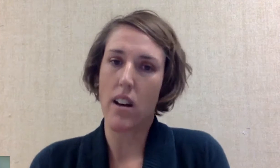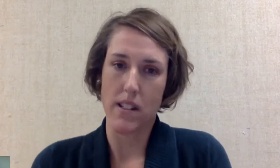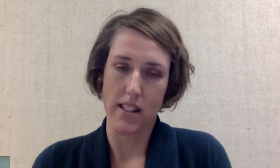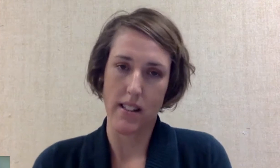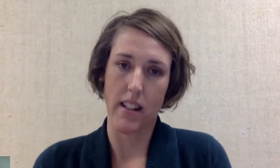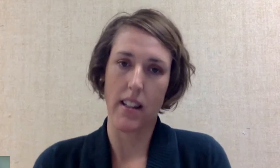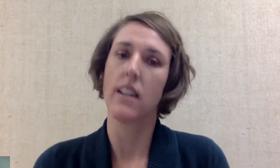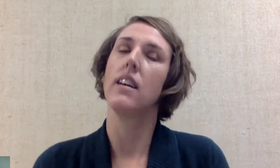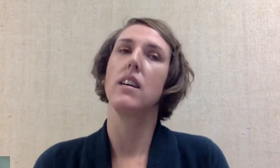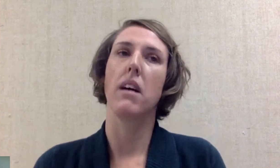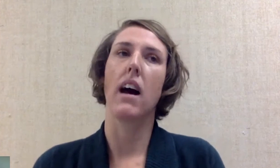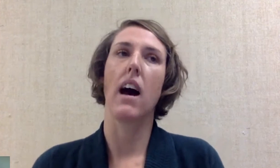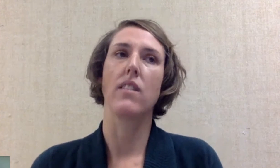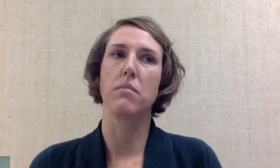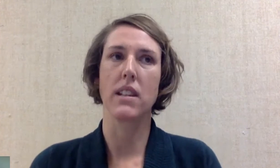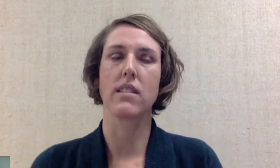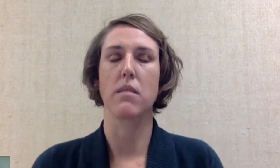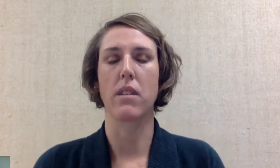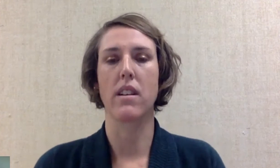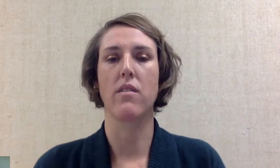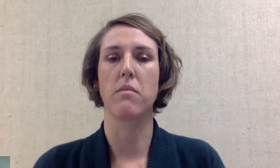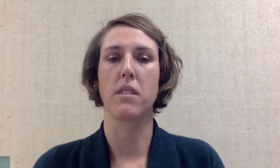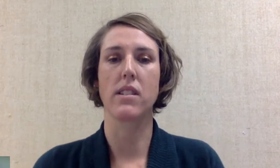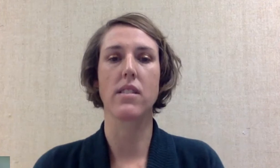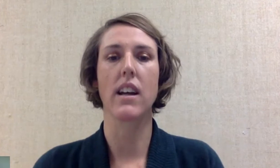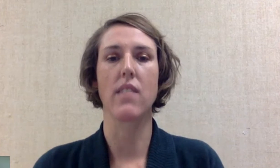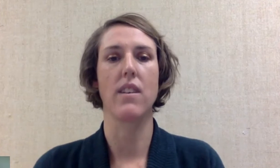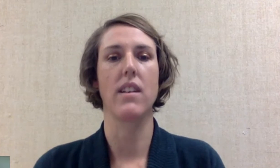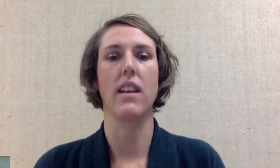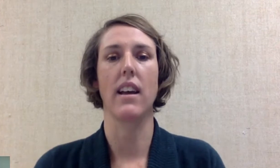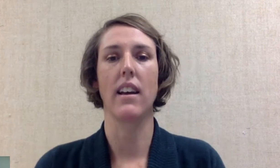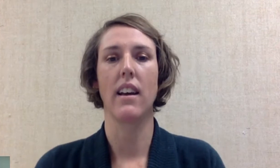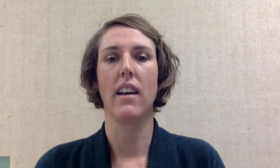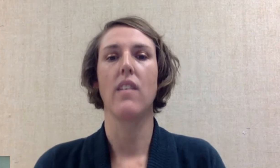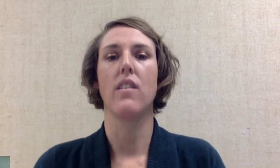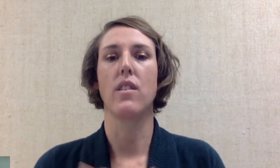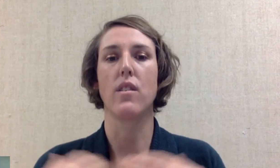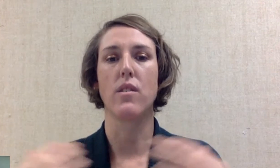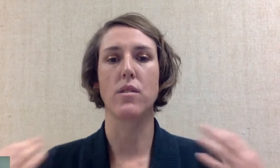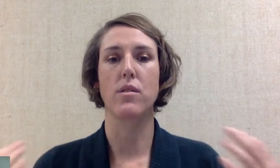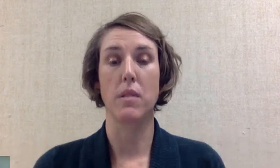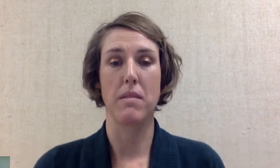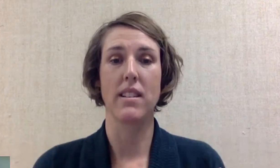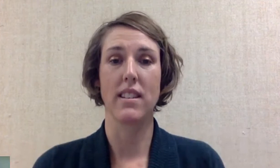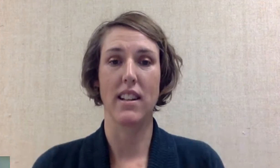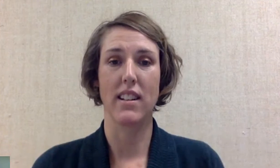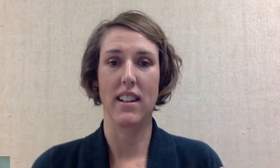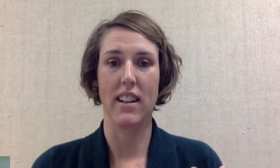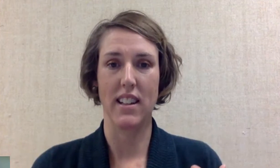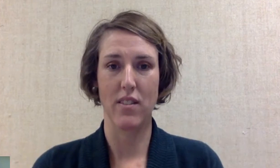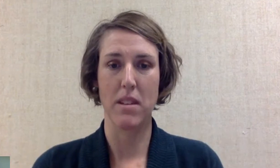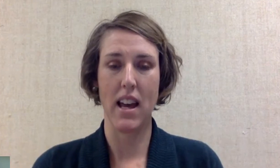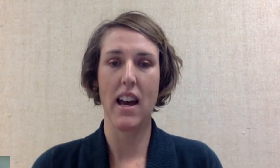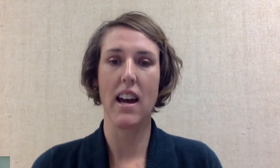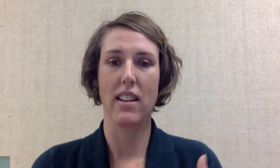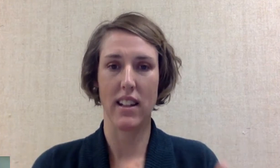always easy. But having been the recipient of a bursary, I felt like those women that had given me that and the